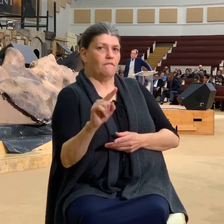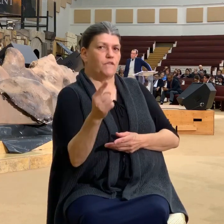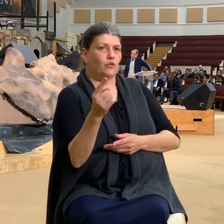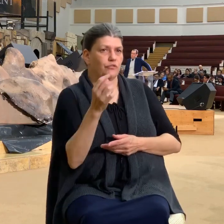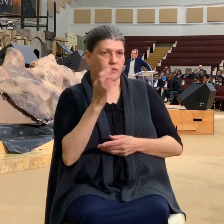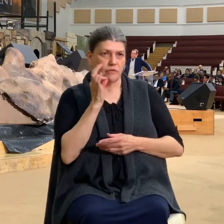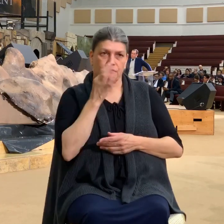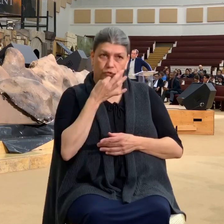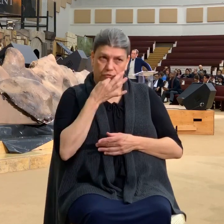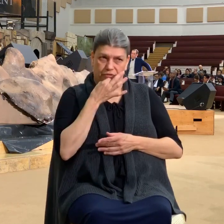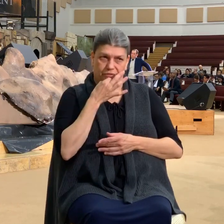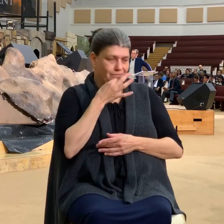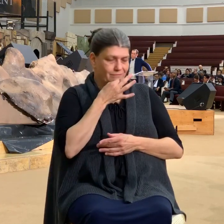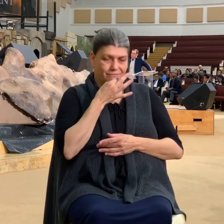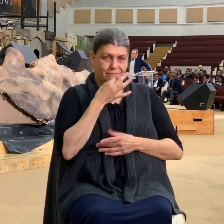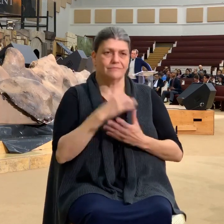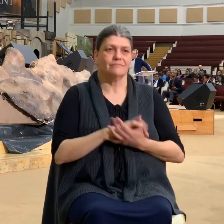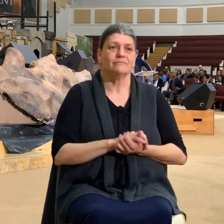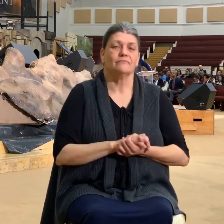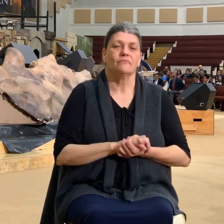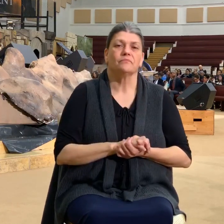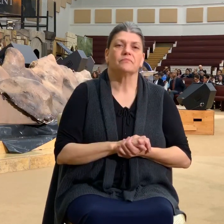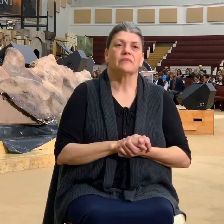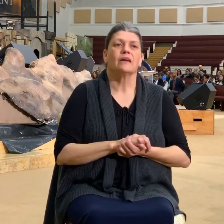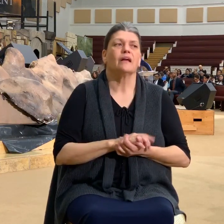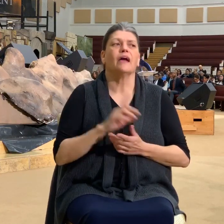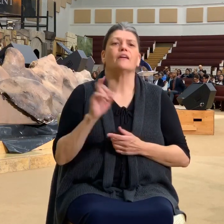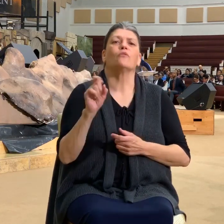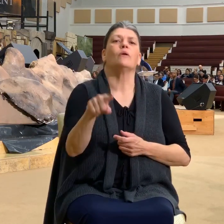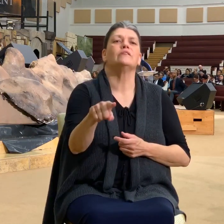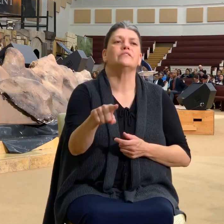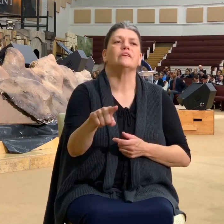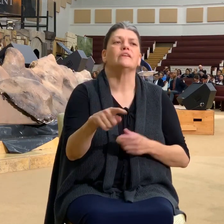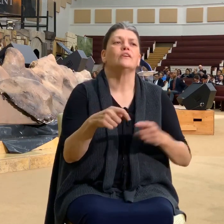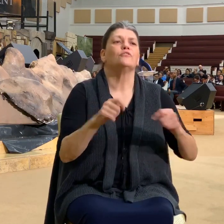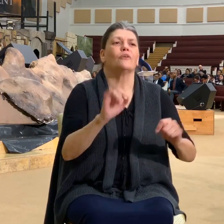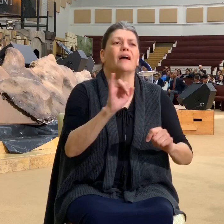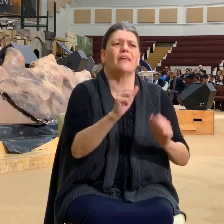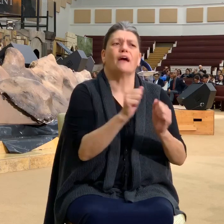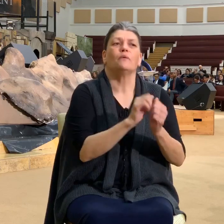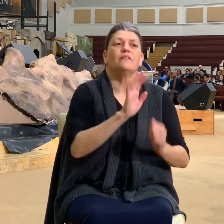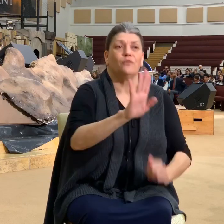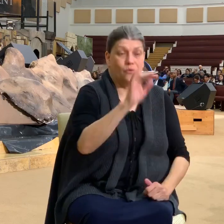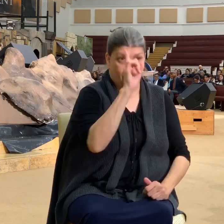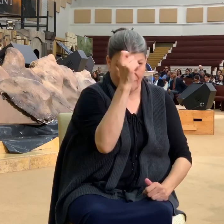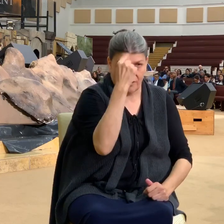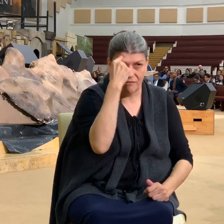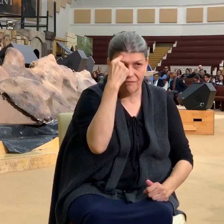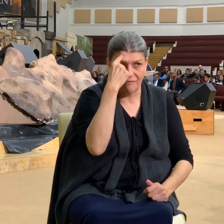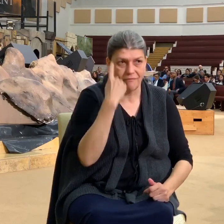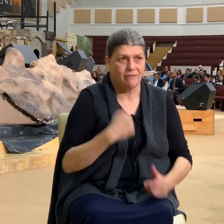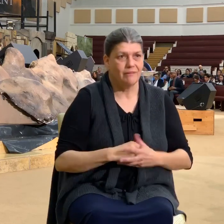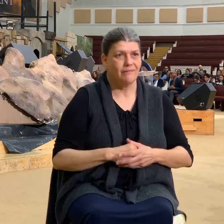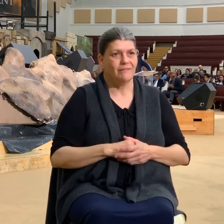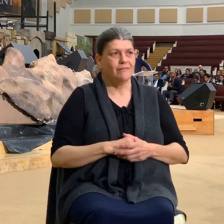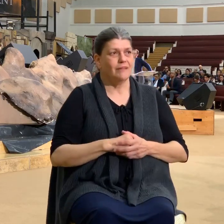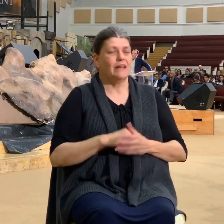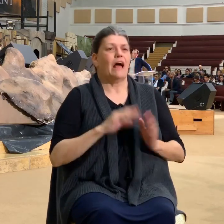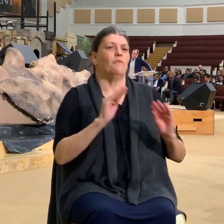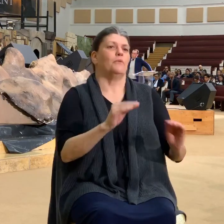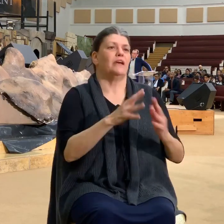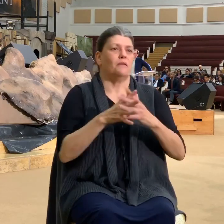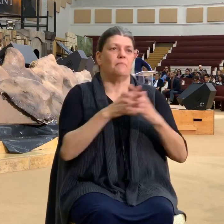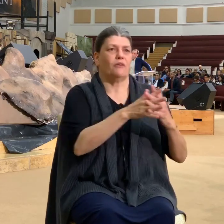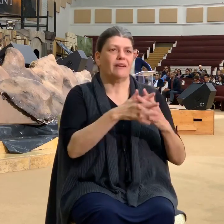spotless lamb. And then he asked a question. He says, try that with your government. Let me put it in